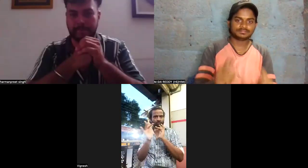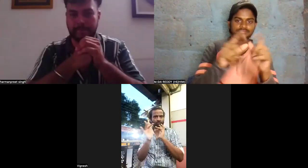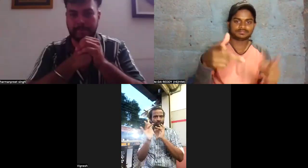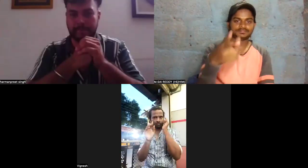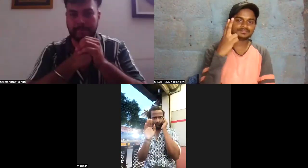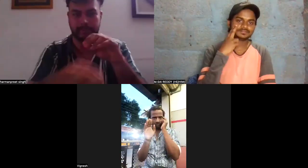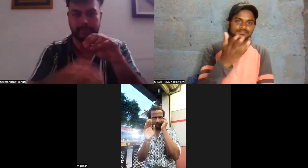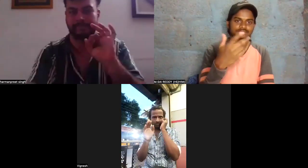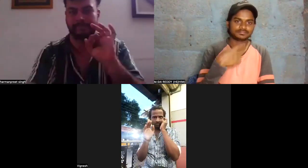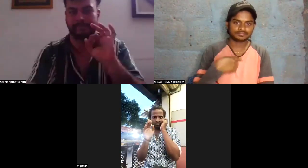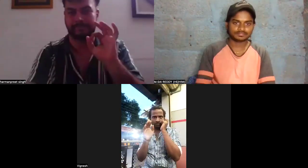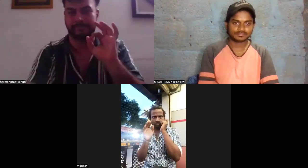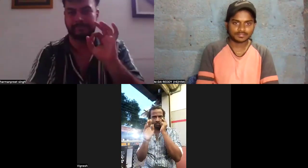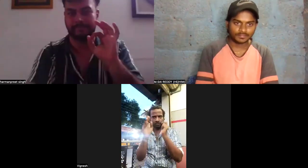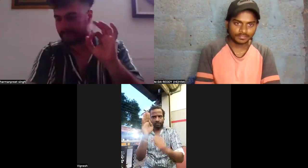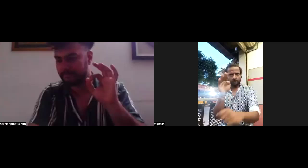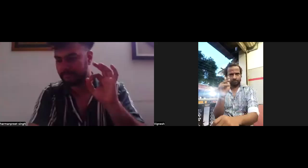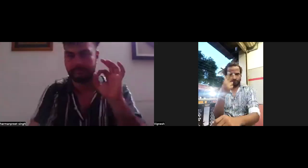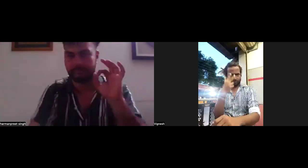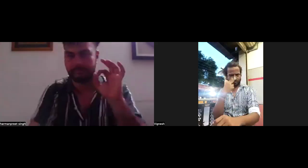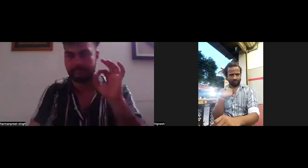turn on your camera.